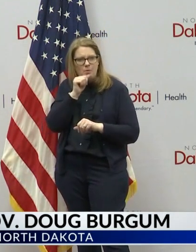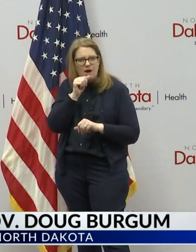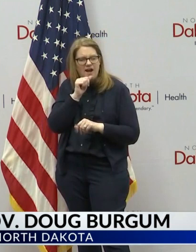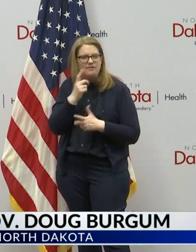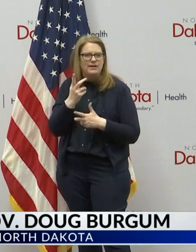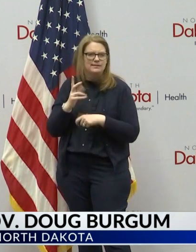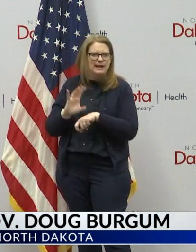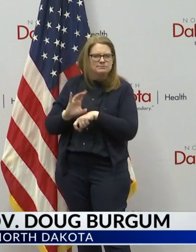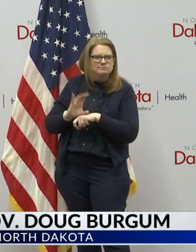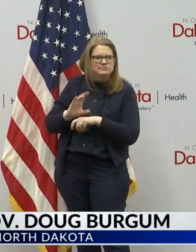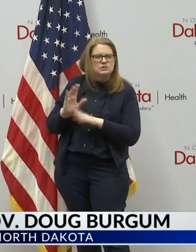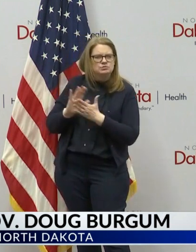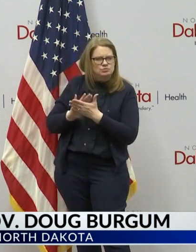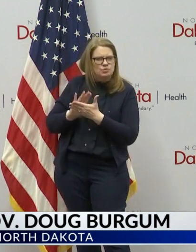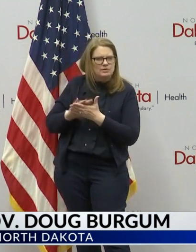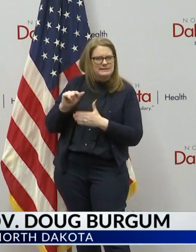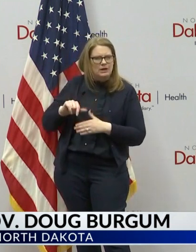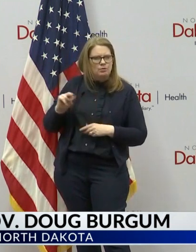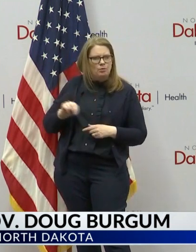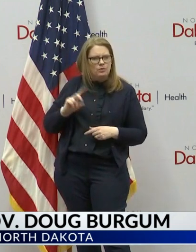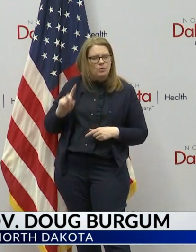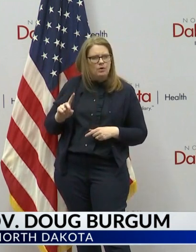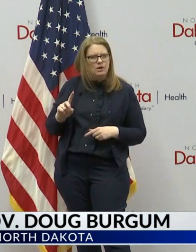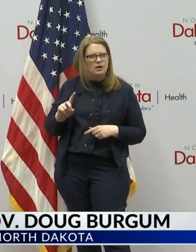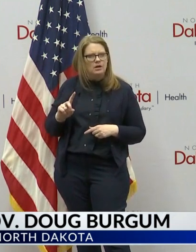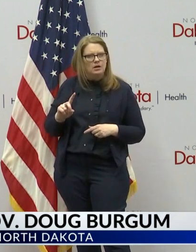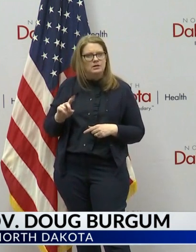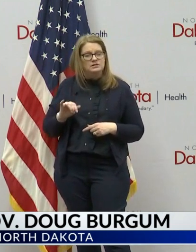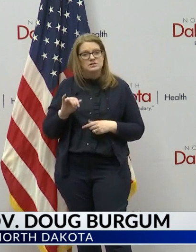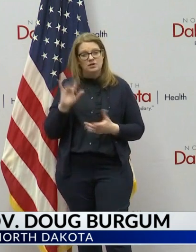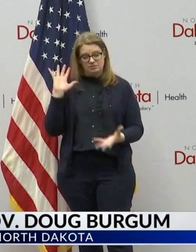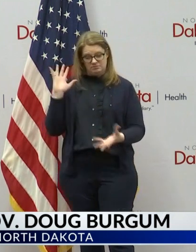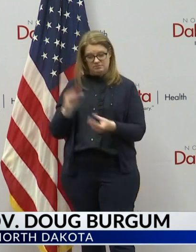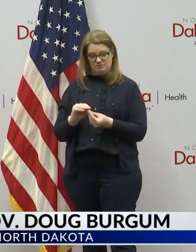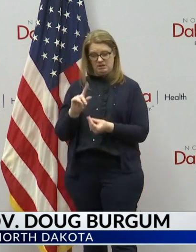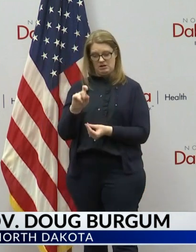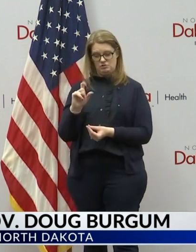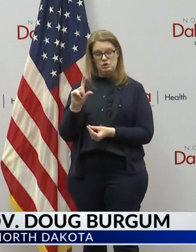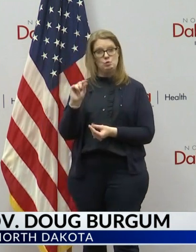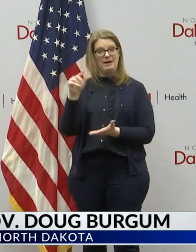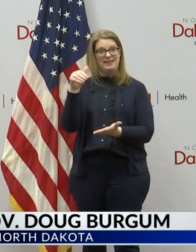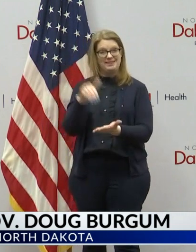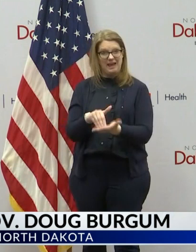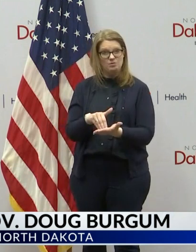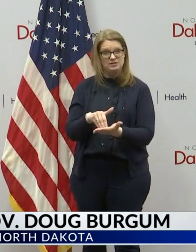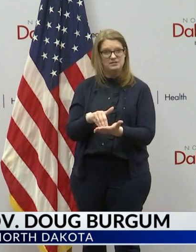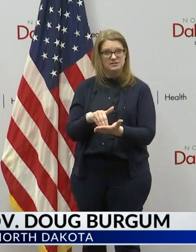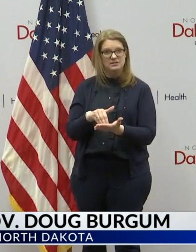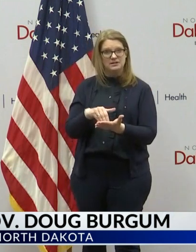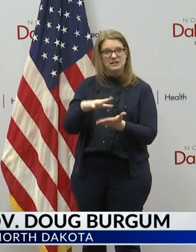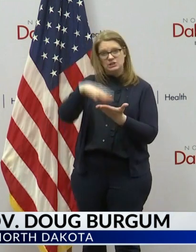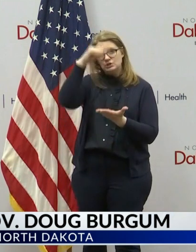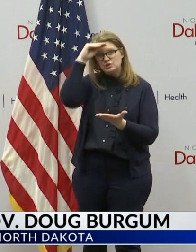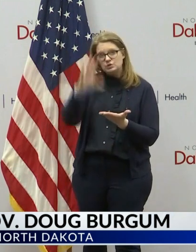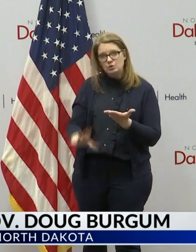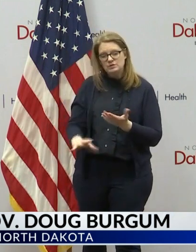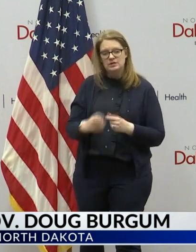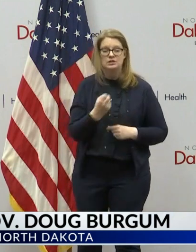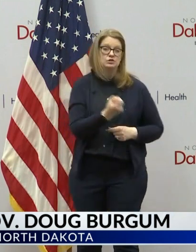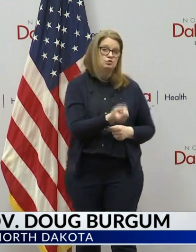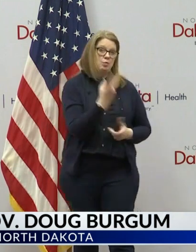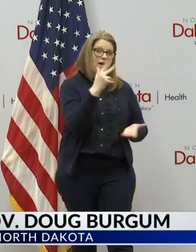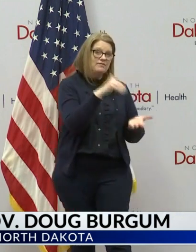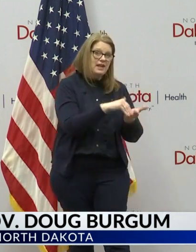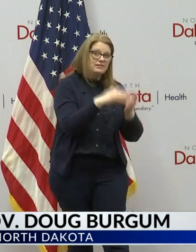parochial schools in North Dakota, and so 120,000. We've got about 12,000 teachers